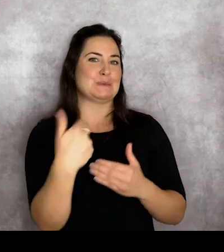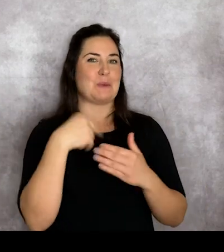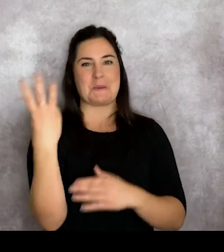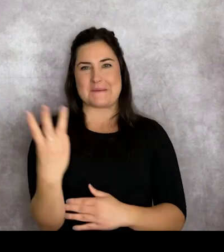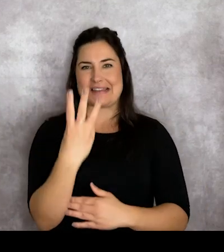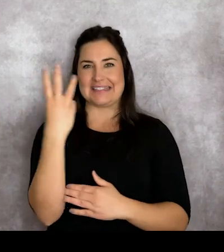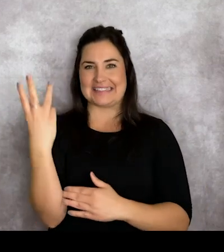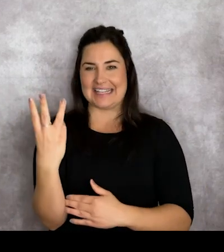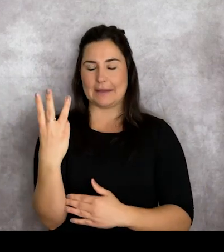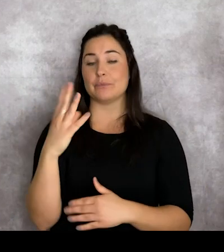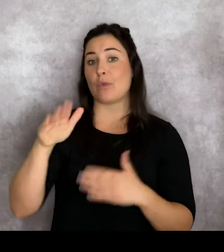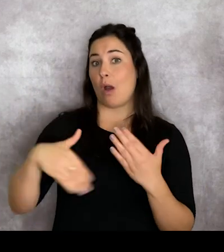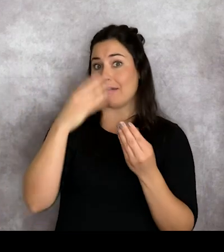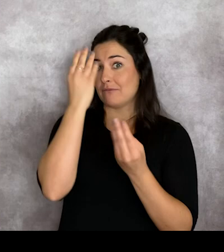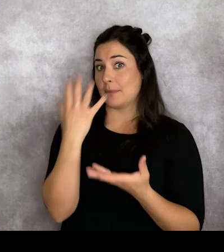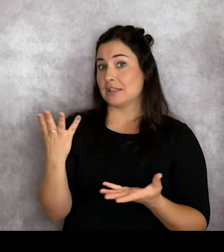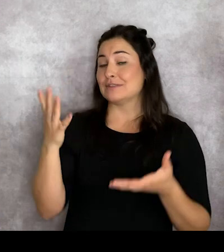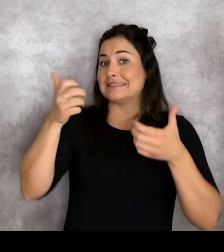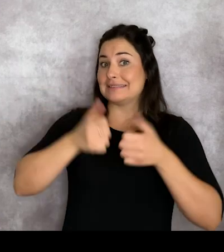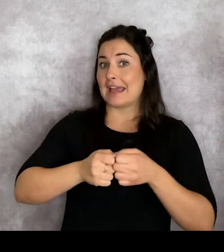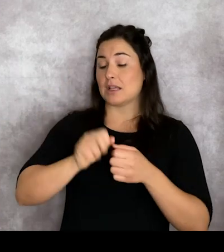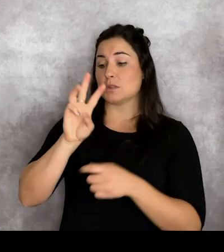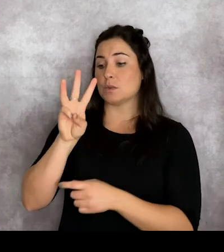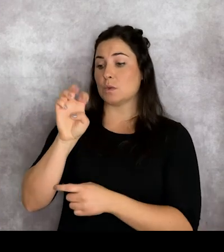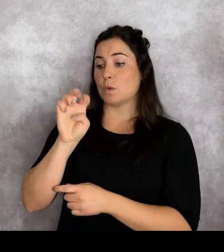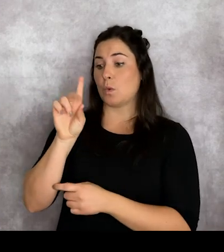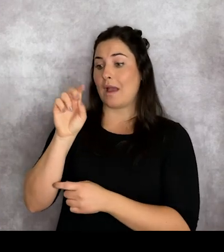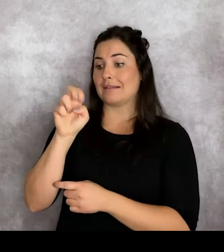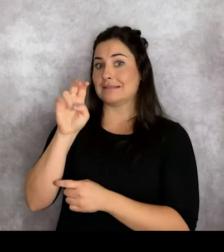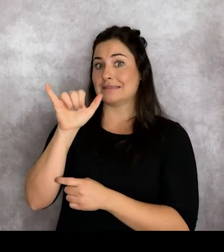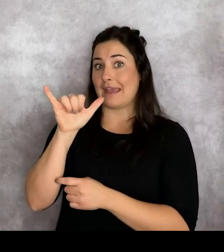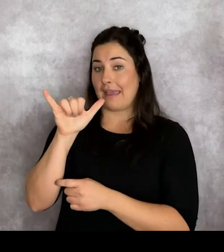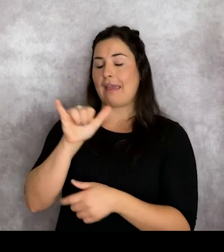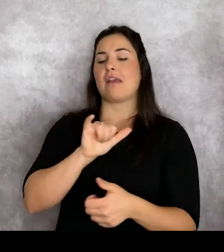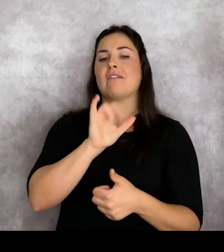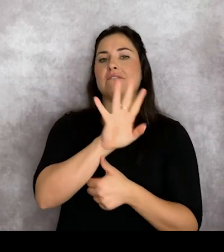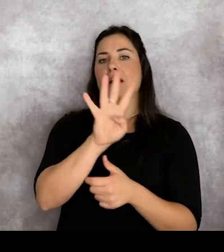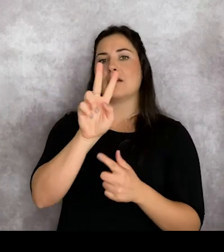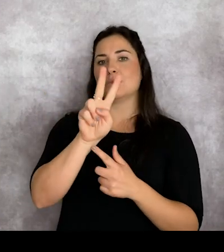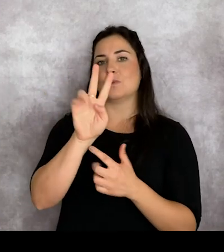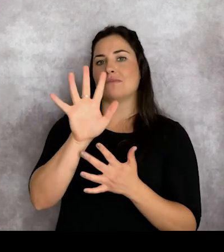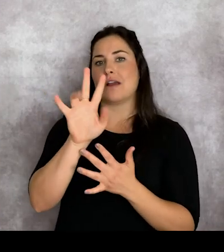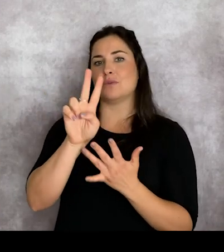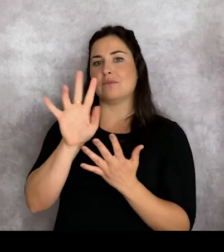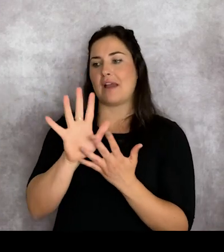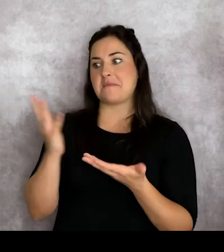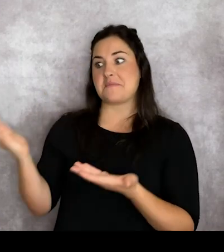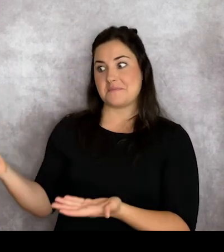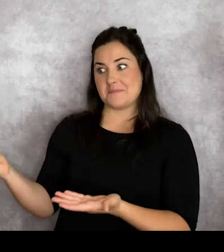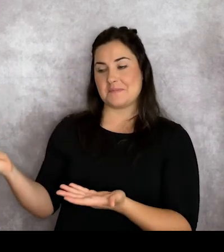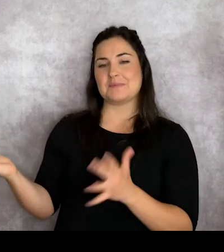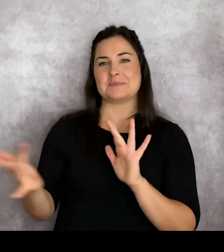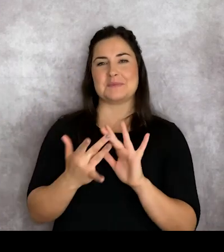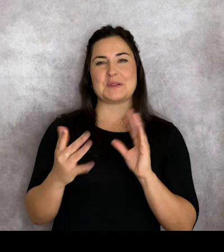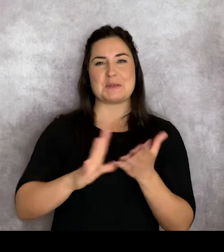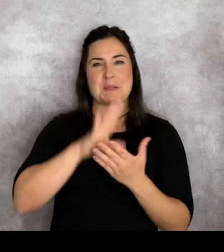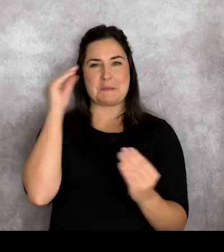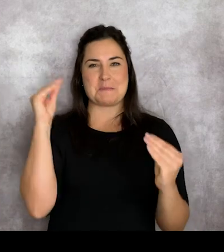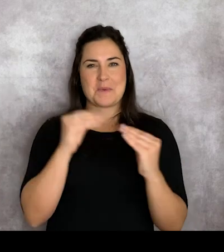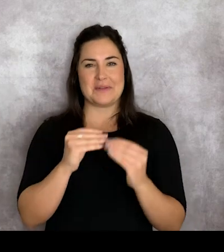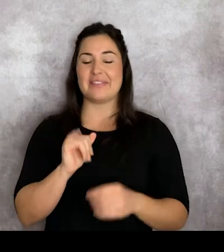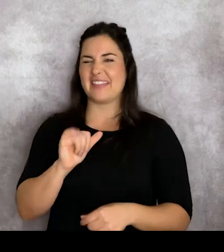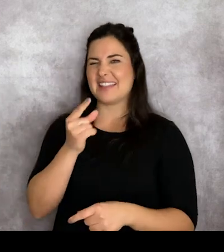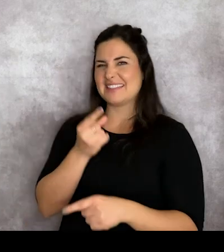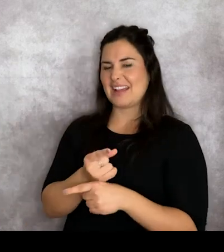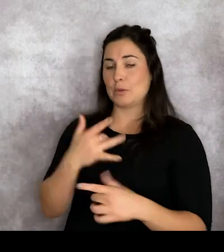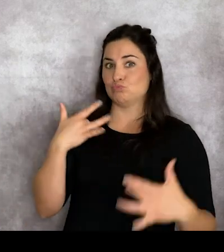this Wednesday. For all the information, text Wednesday to 52525 or visit sdrock.com/Wednesday to learn more. That's right. And we're